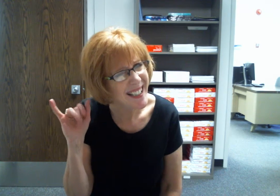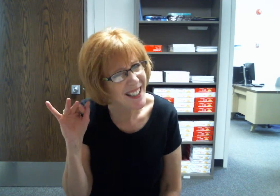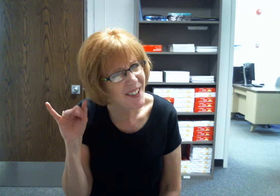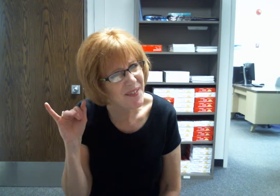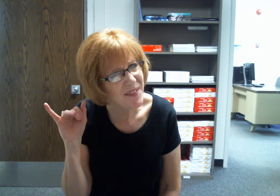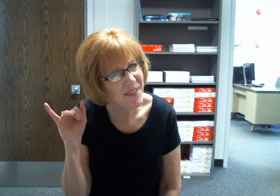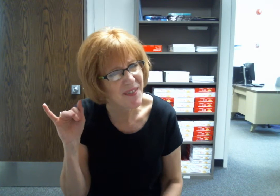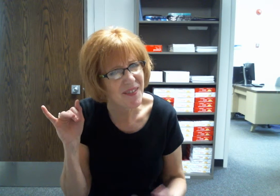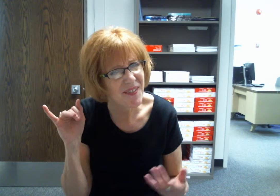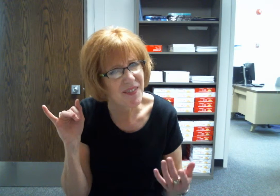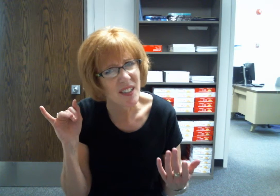if